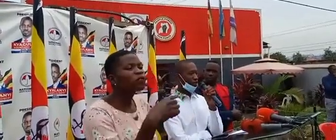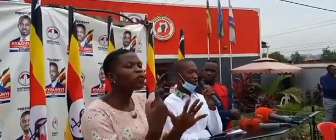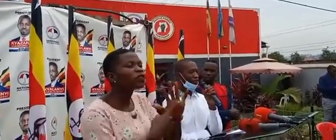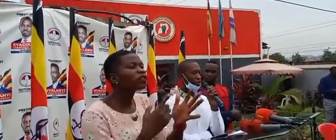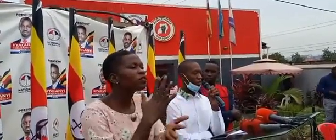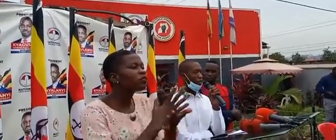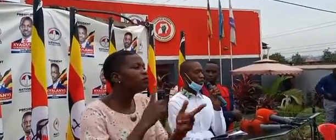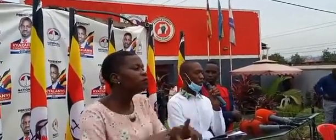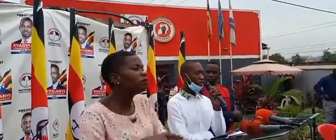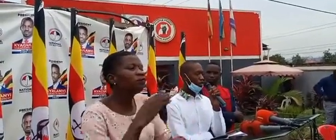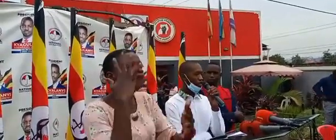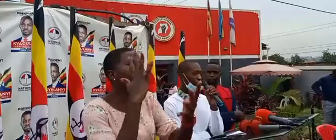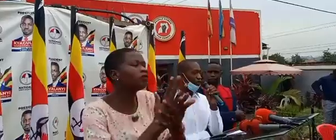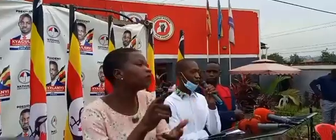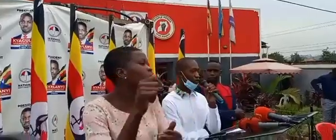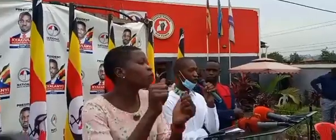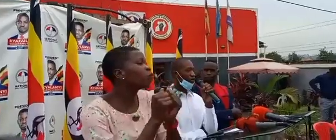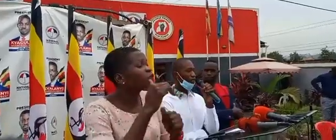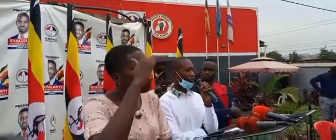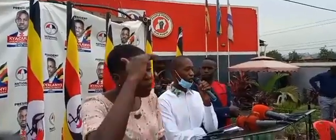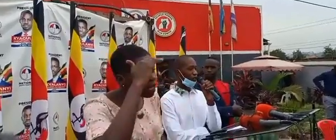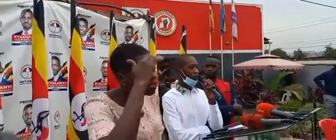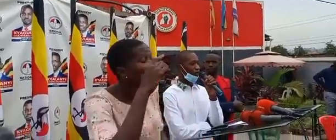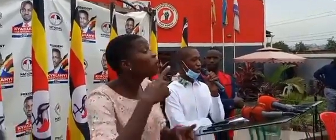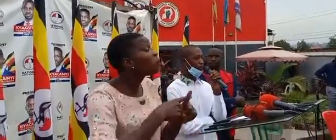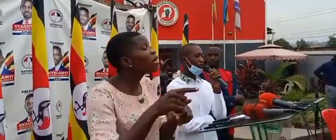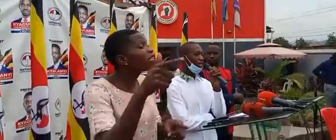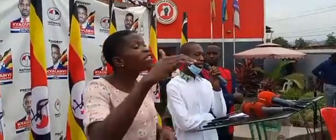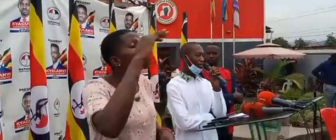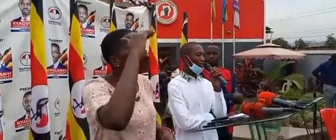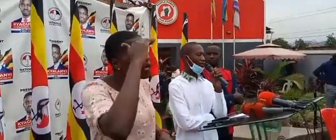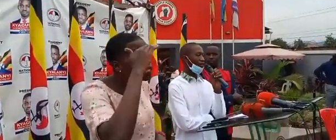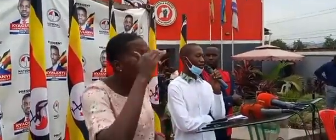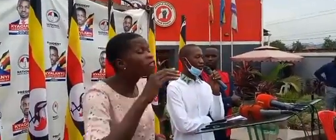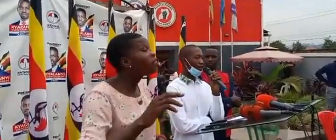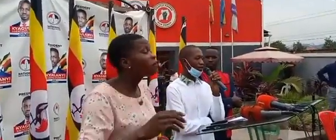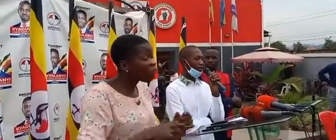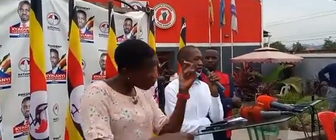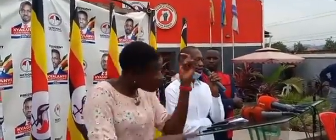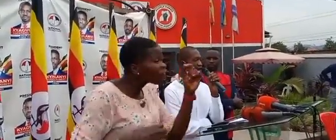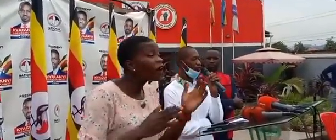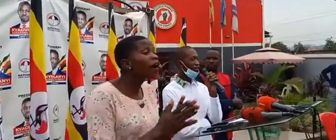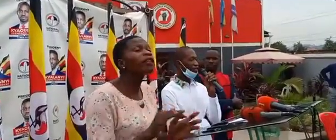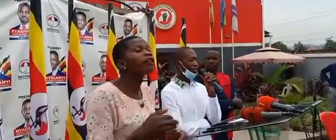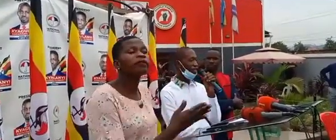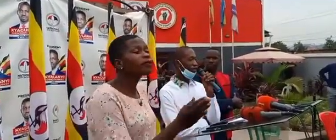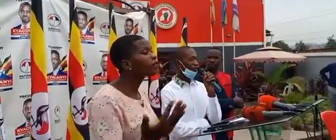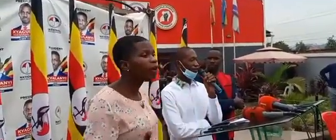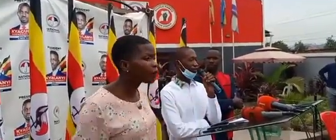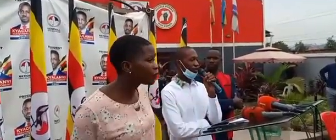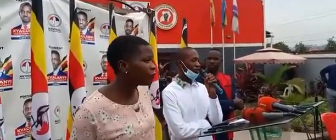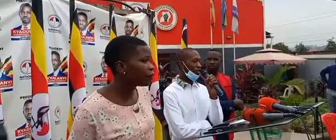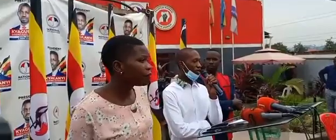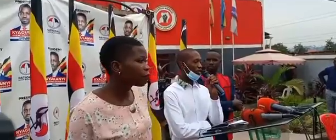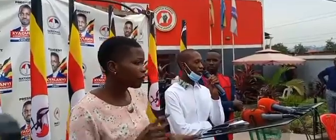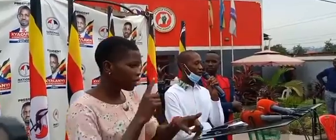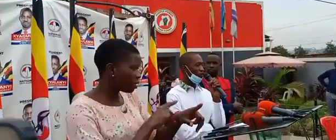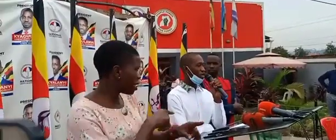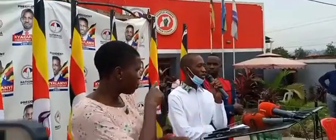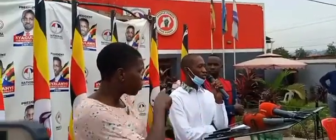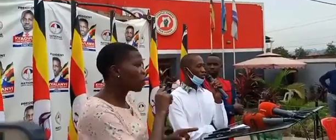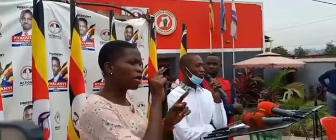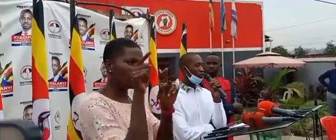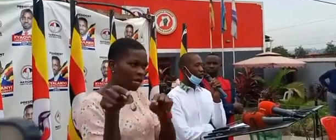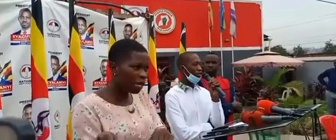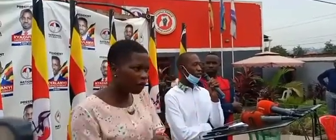ba poliisi naye n'abasirikale ba prisoni babbi bali mu bayaali twali tuva ekitalya ne tusayine nga buli